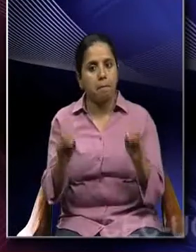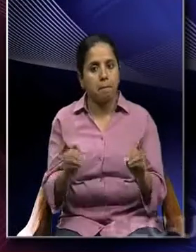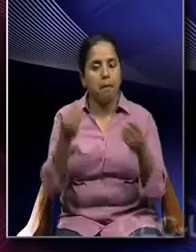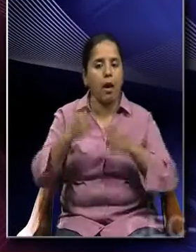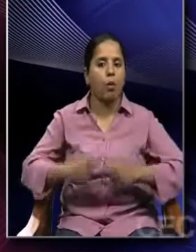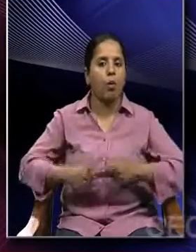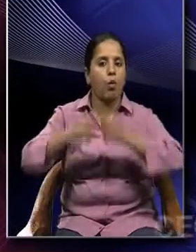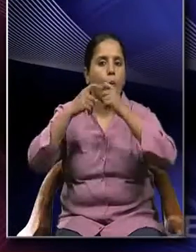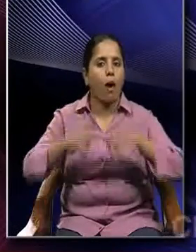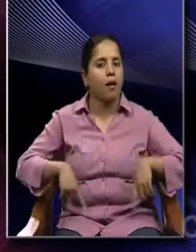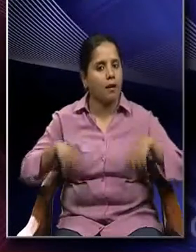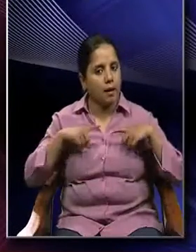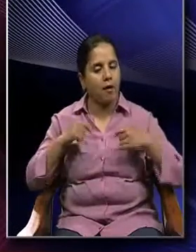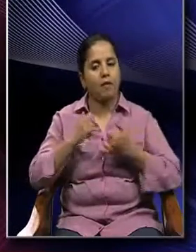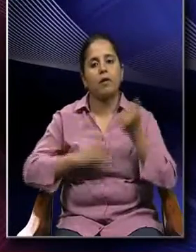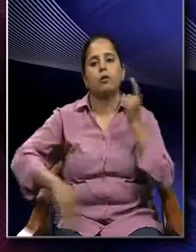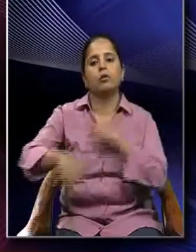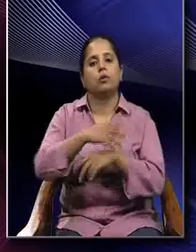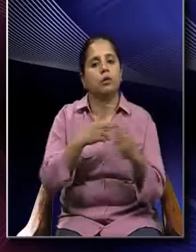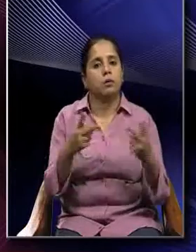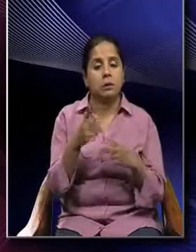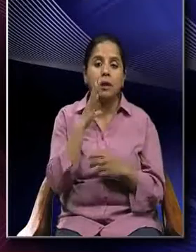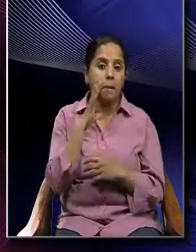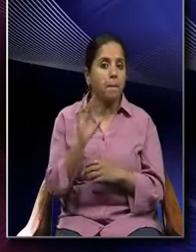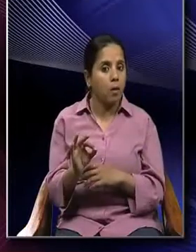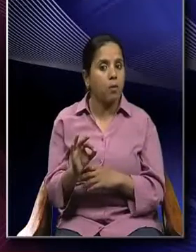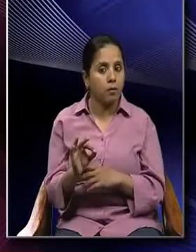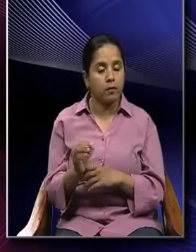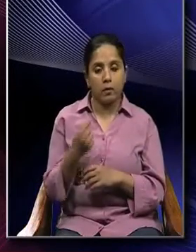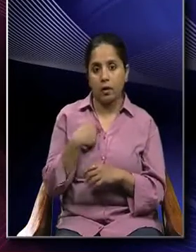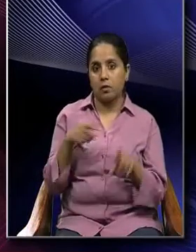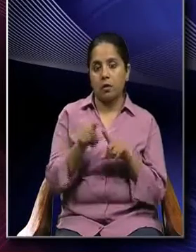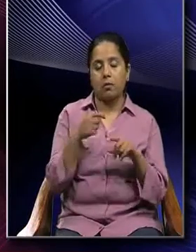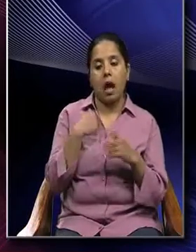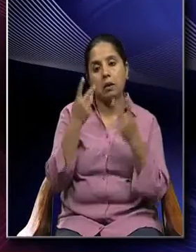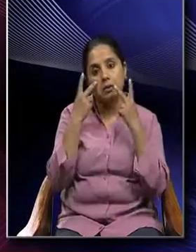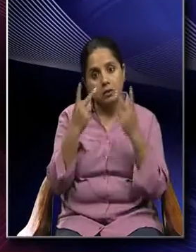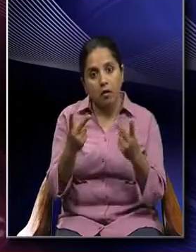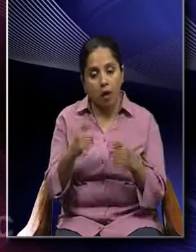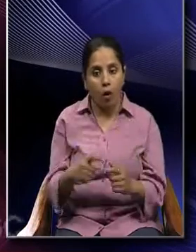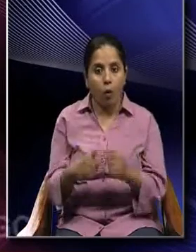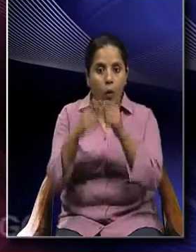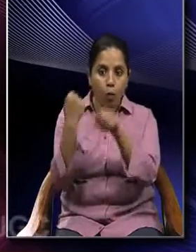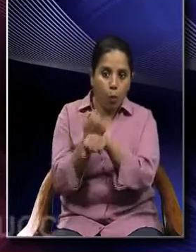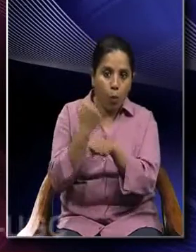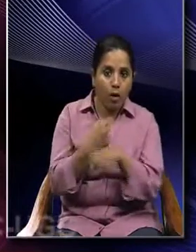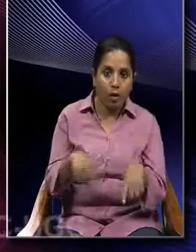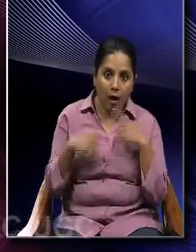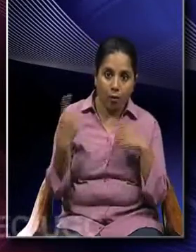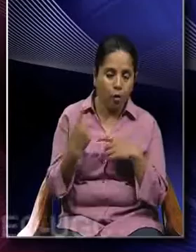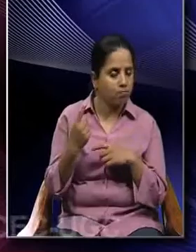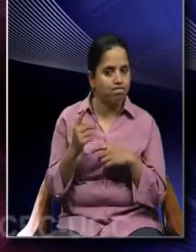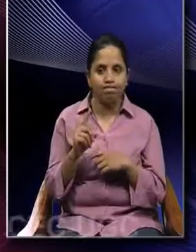quality of life in society, which is more important. We should not only look at the quality of work life, which is